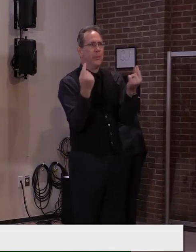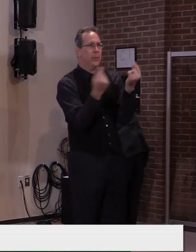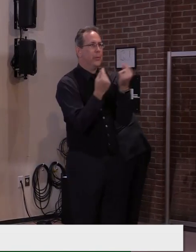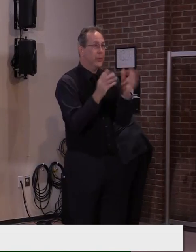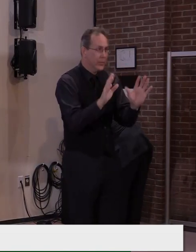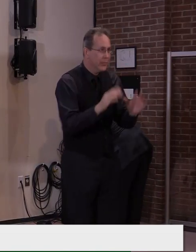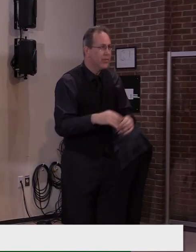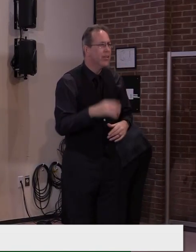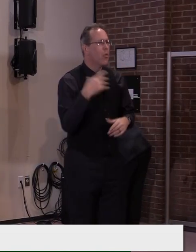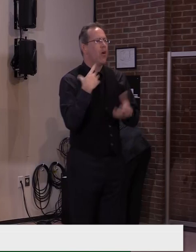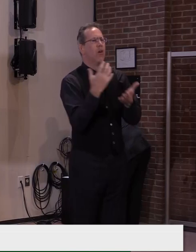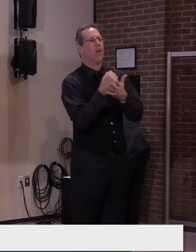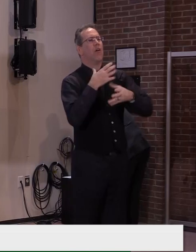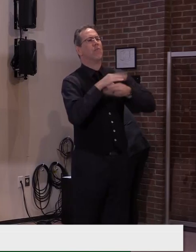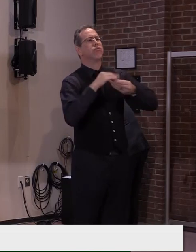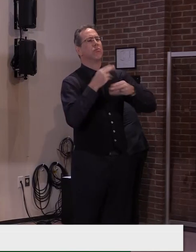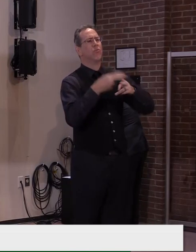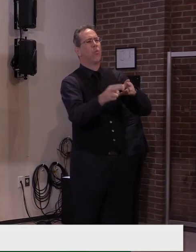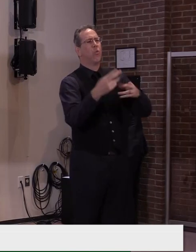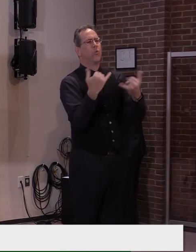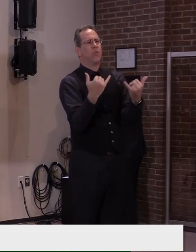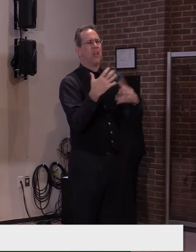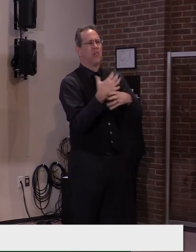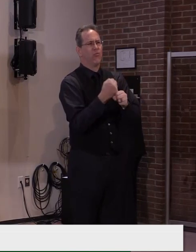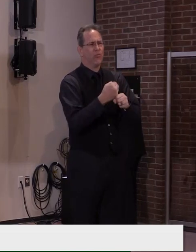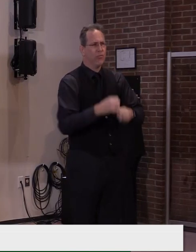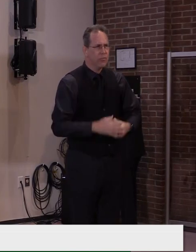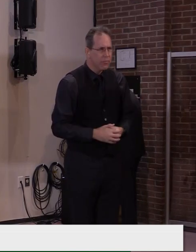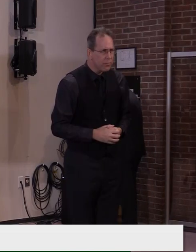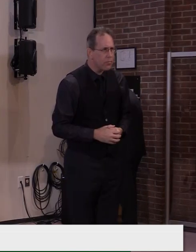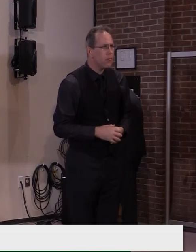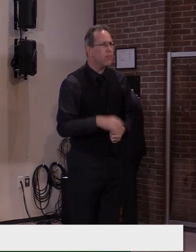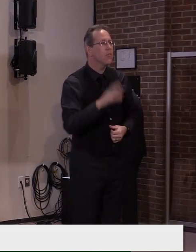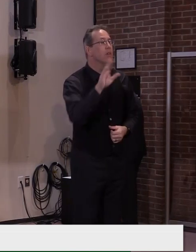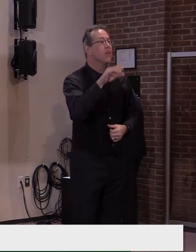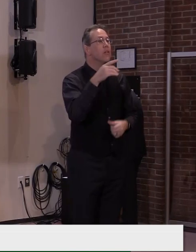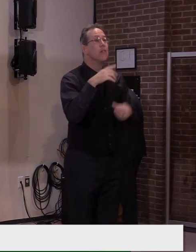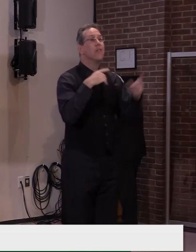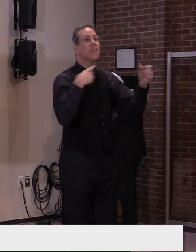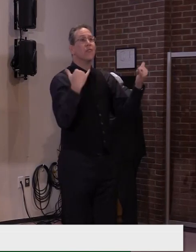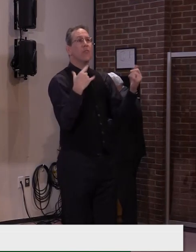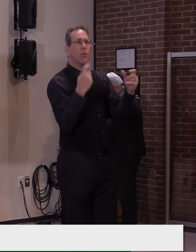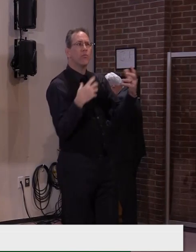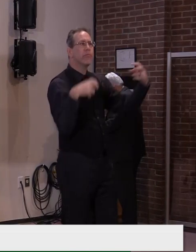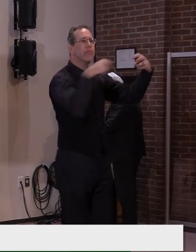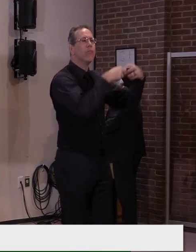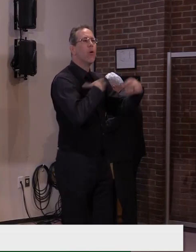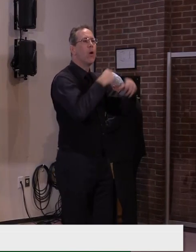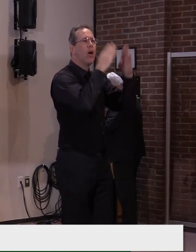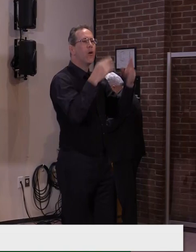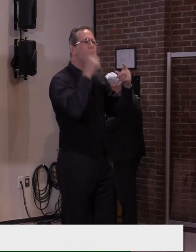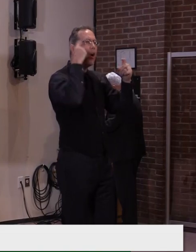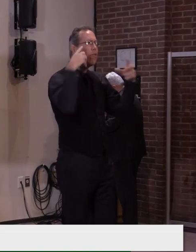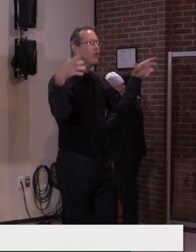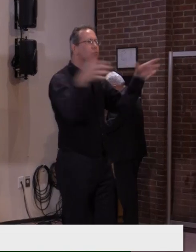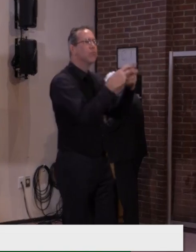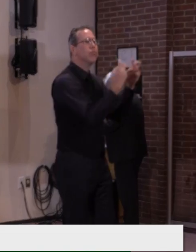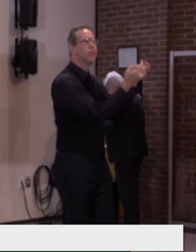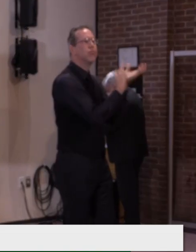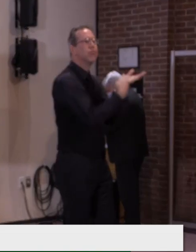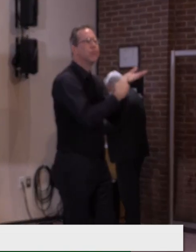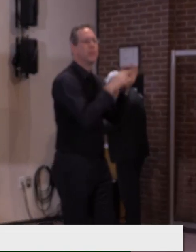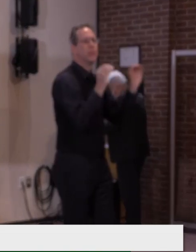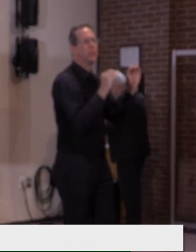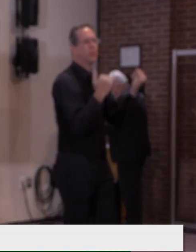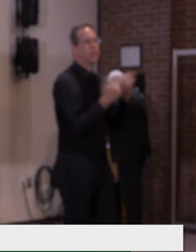brief. There was no White House call today, but yesterday I joined other governors on a video call with President Biden